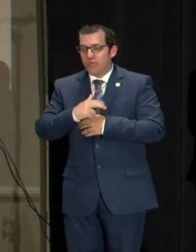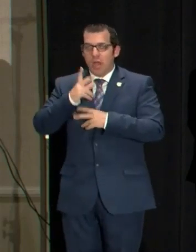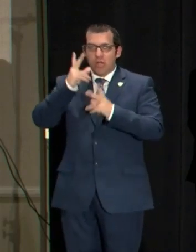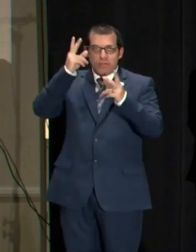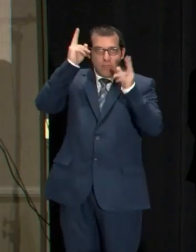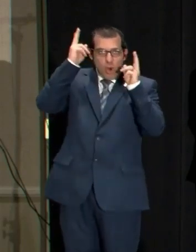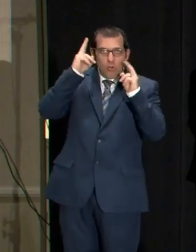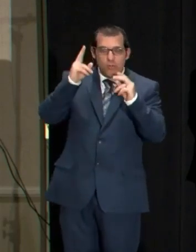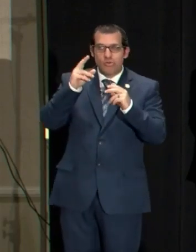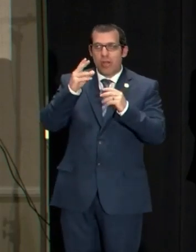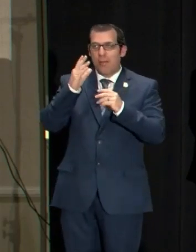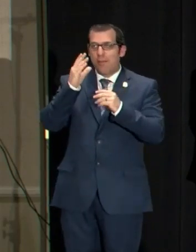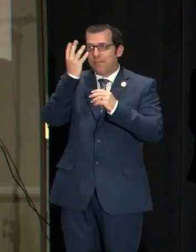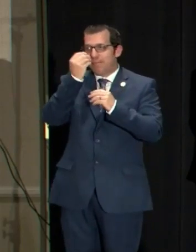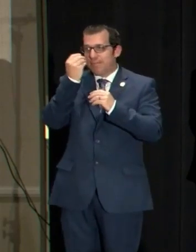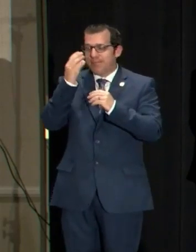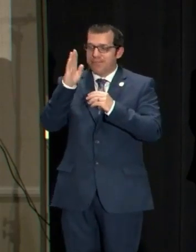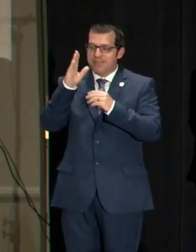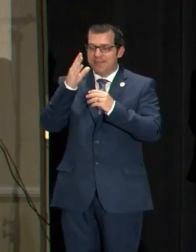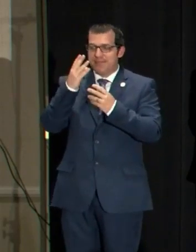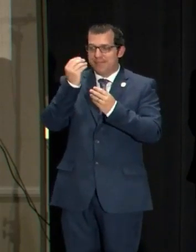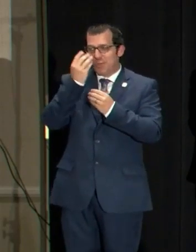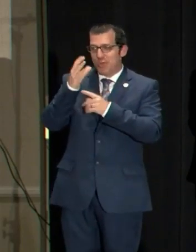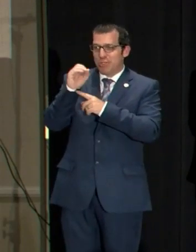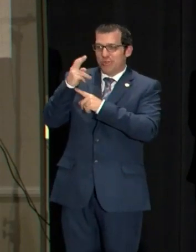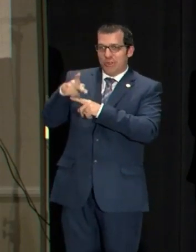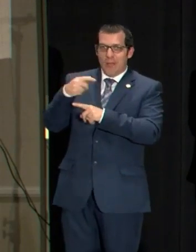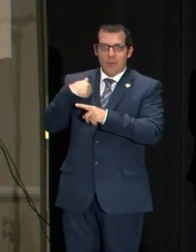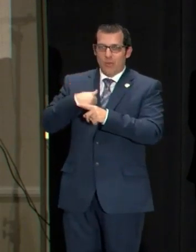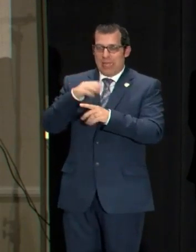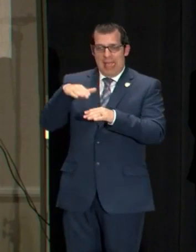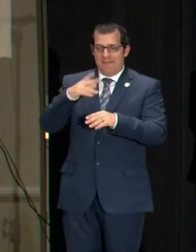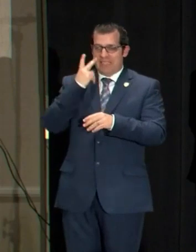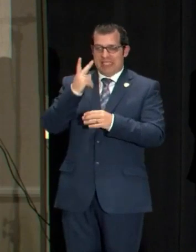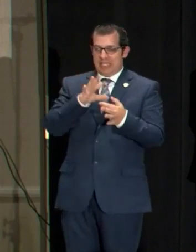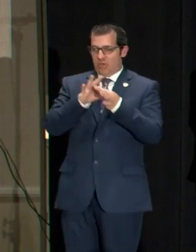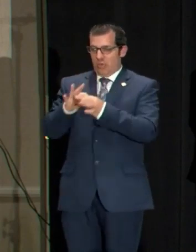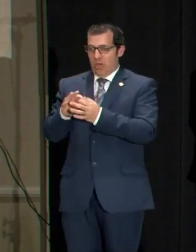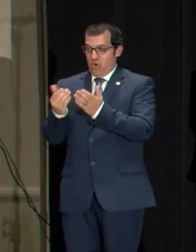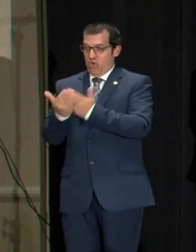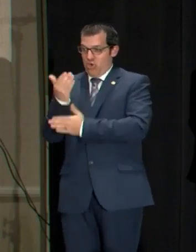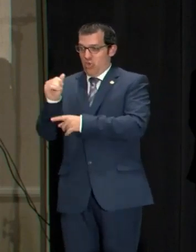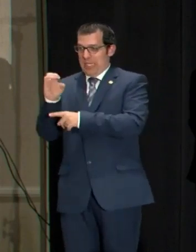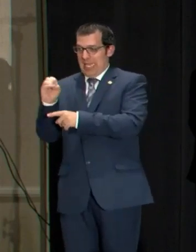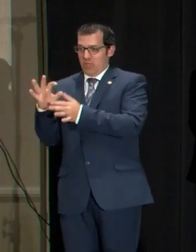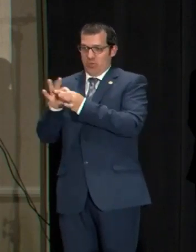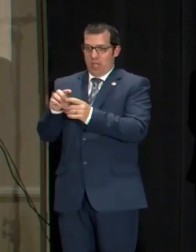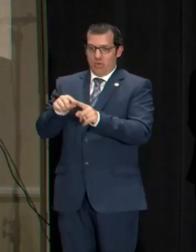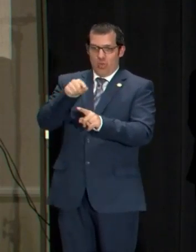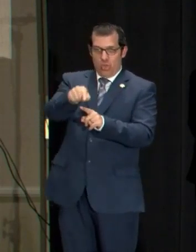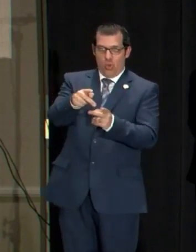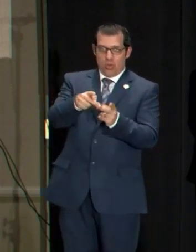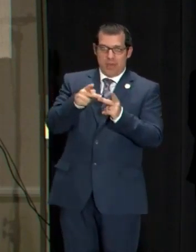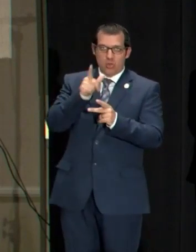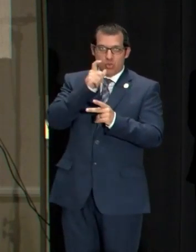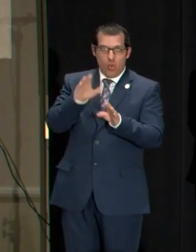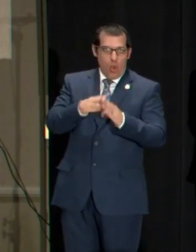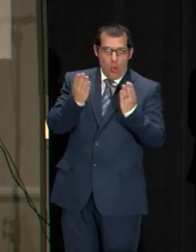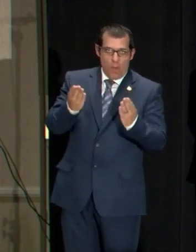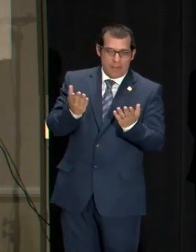shops, beauty shops, but we've not seen a correlation between new cases and these places that have opened